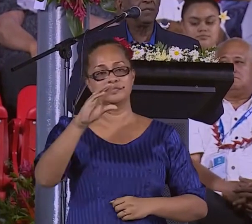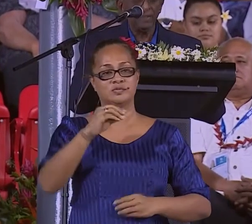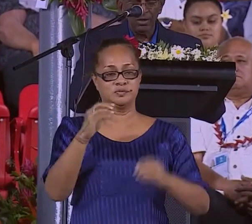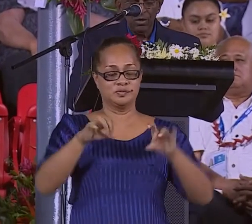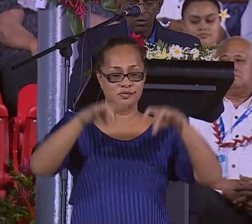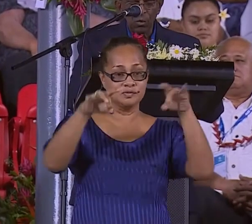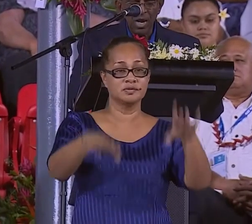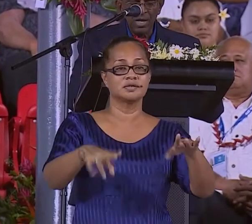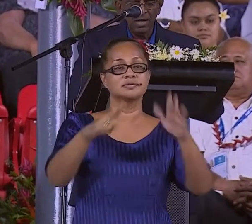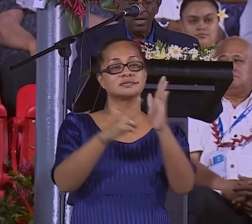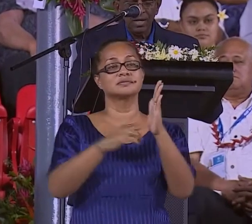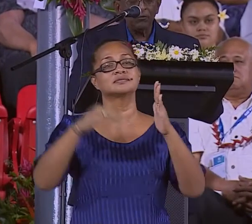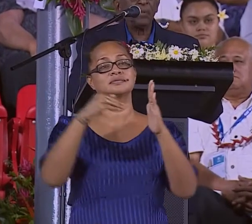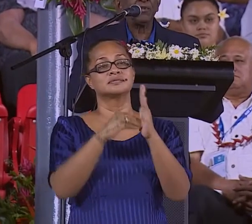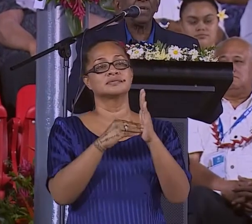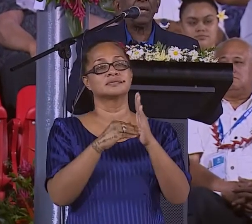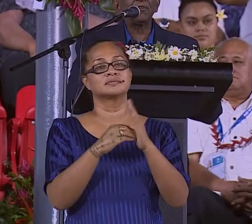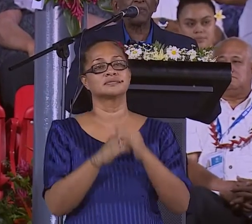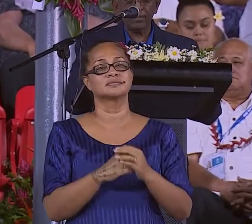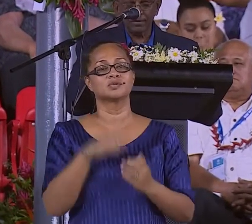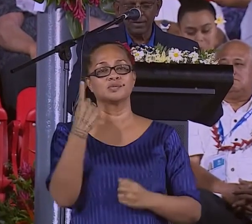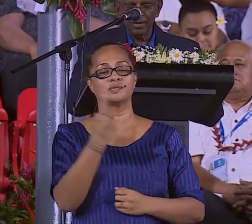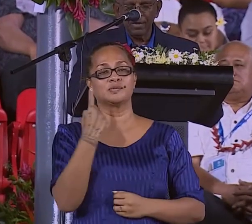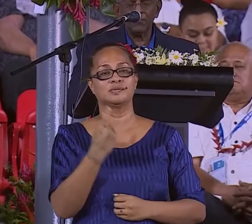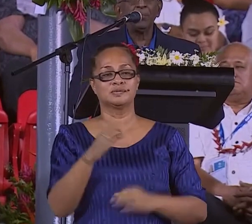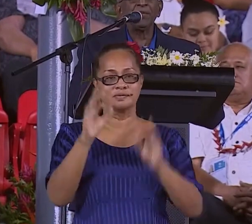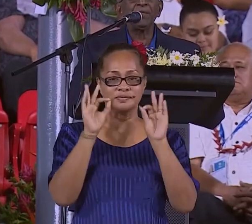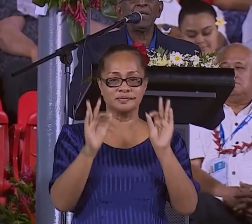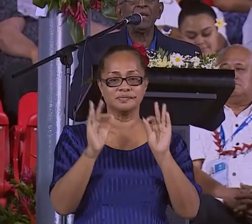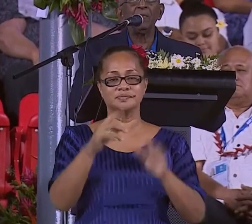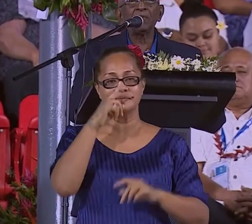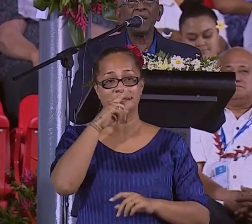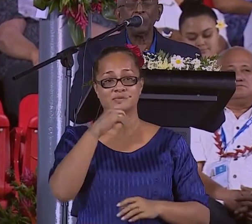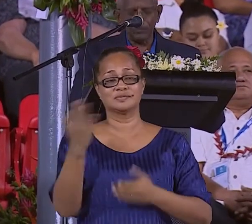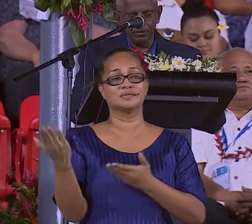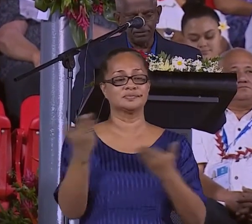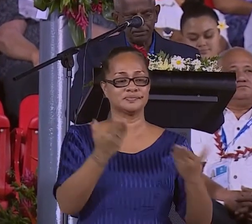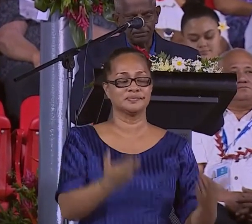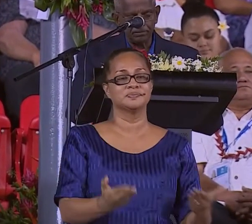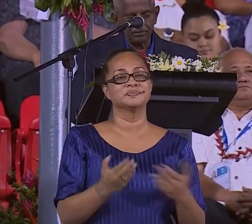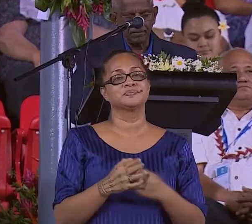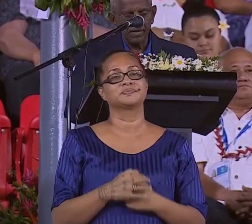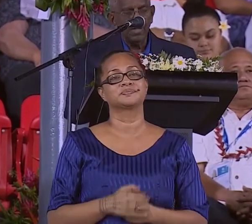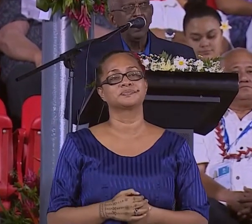Zealand who are special guests of the Pacific Games Council.